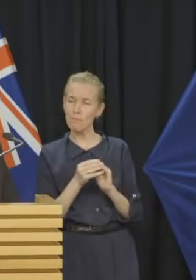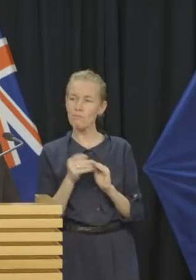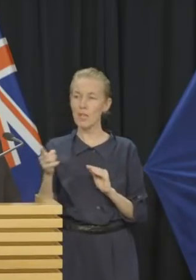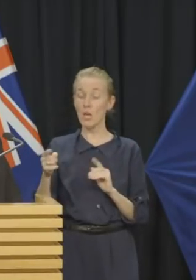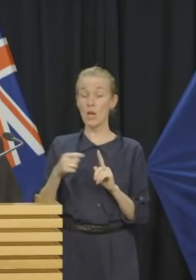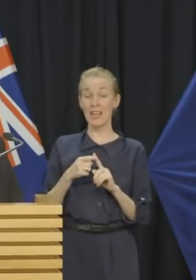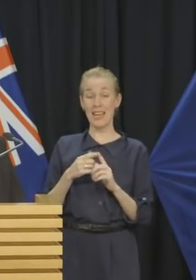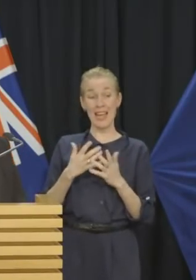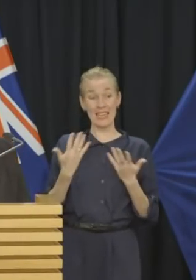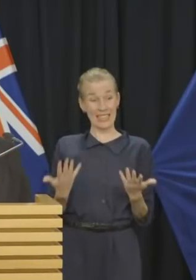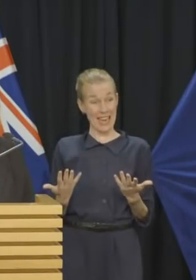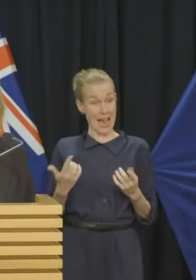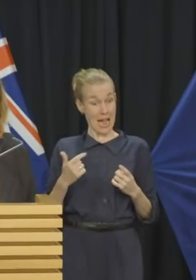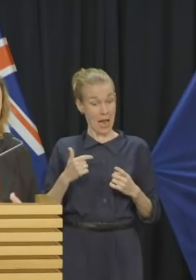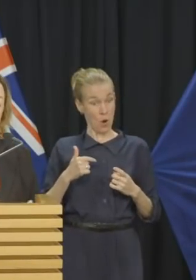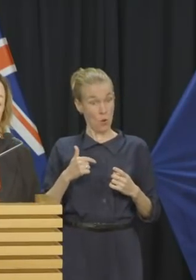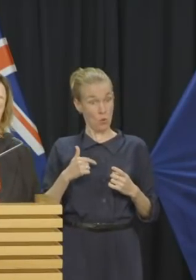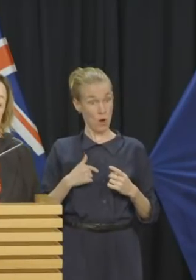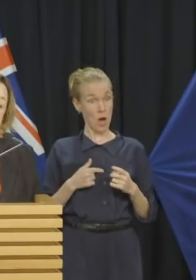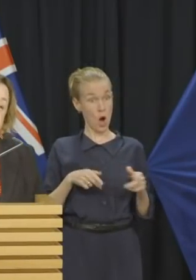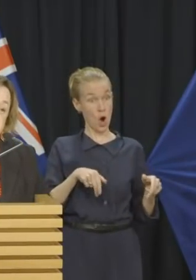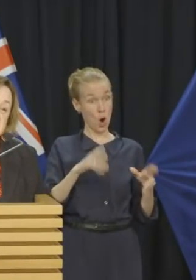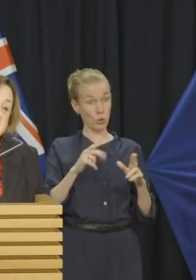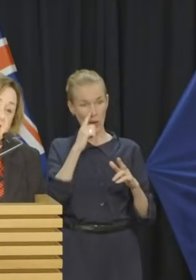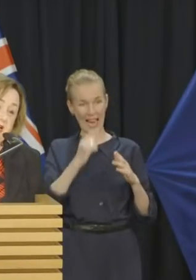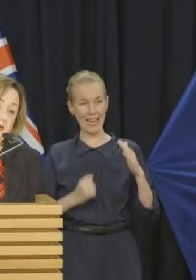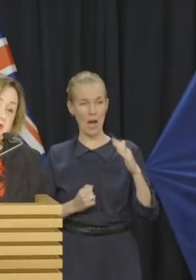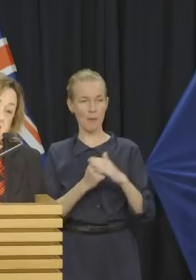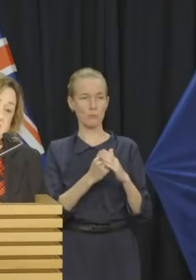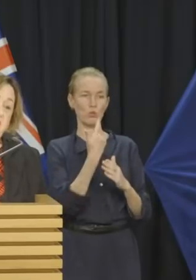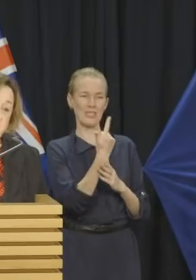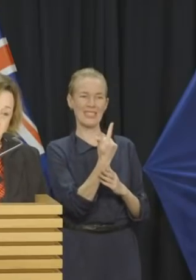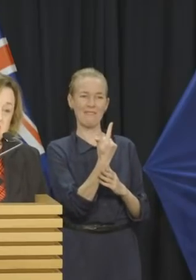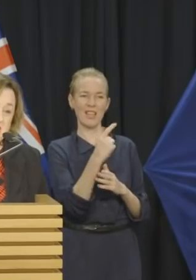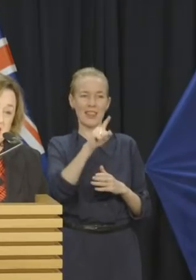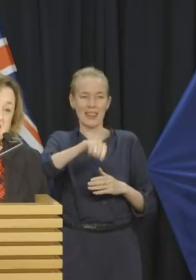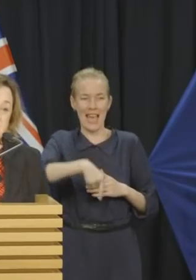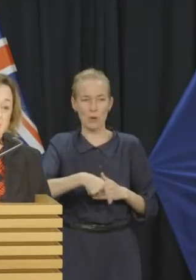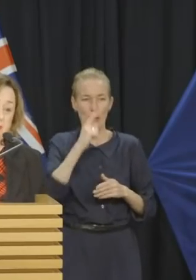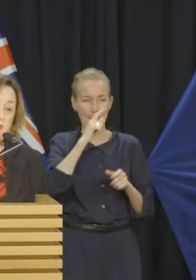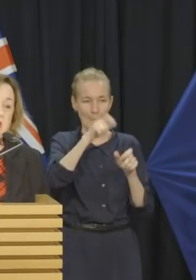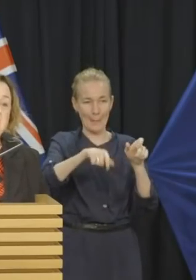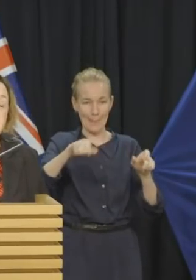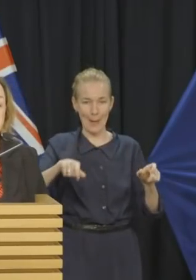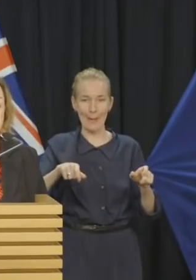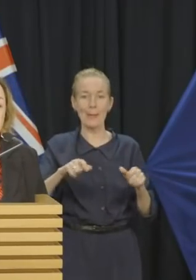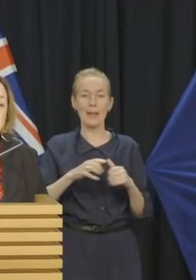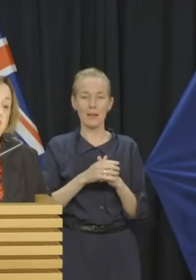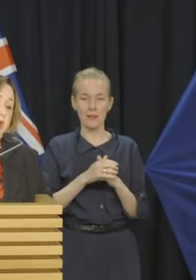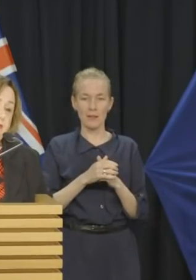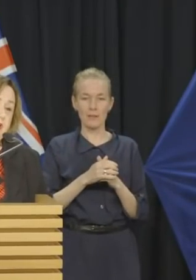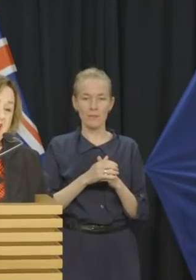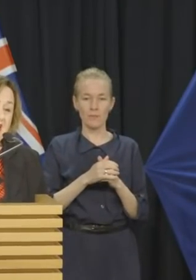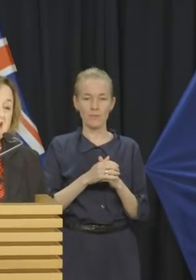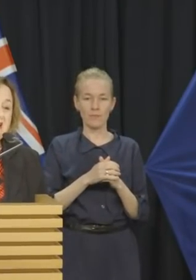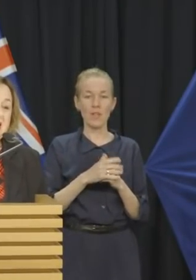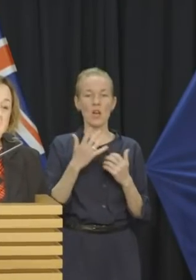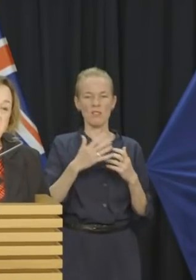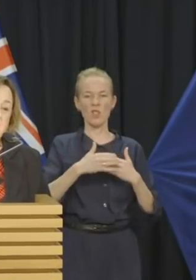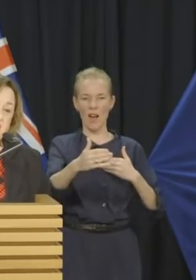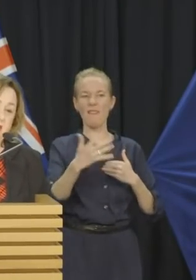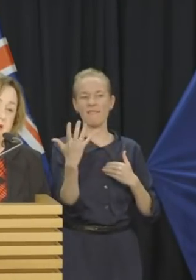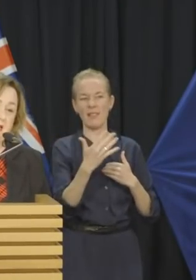of around 7,000 people at any one time on a 15-day cycle. So that's around 14,000 people over a